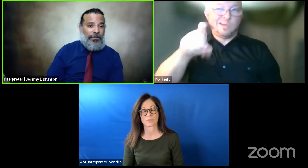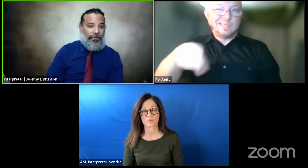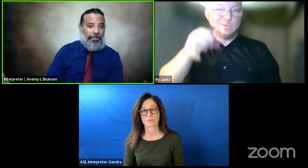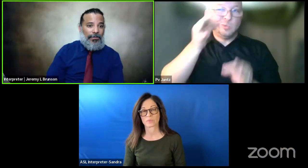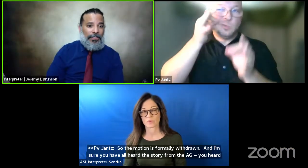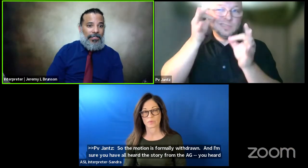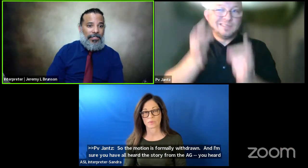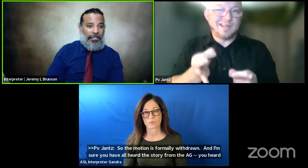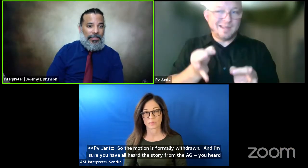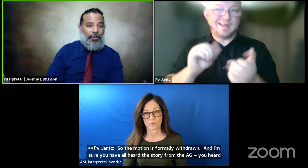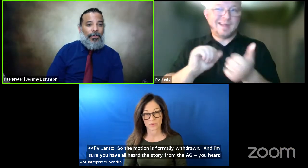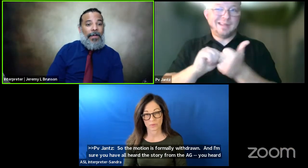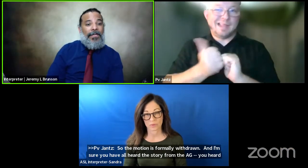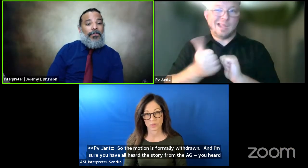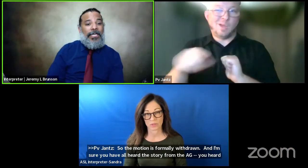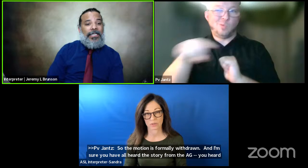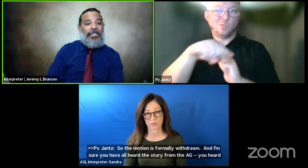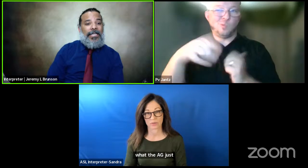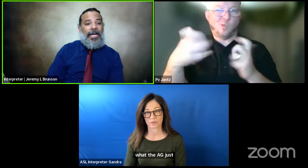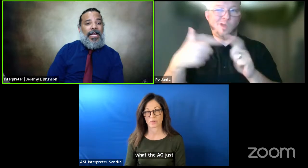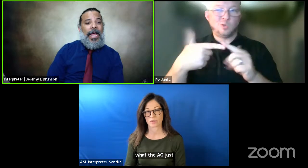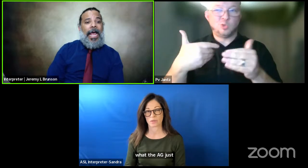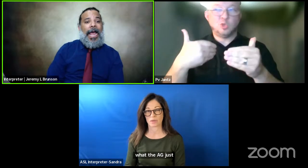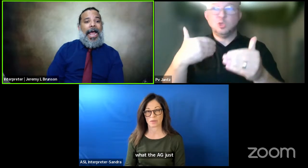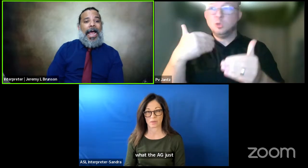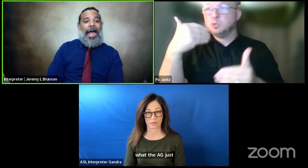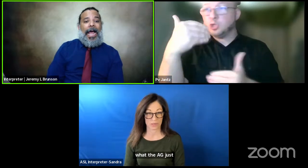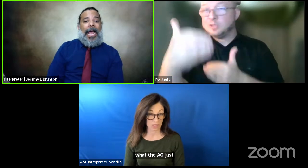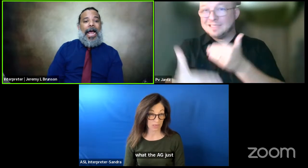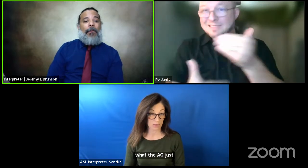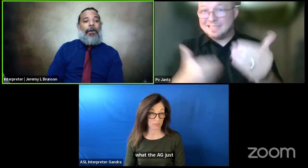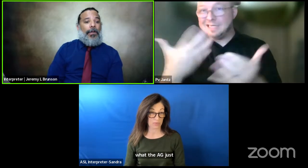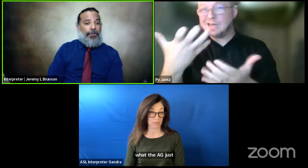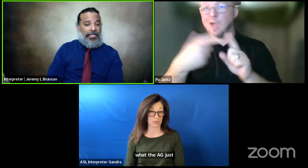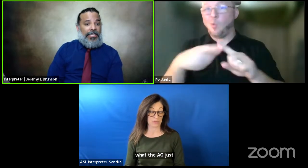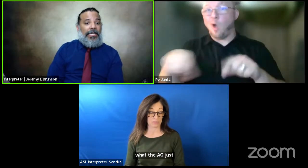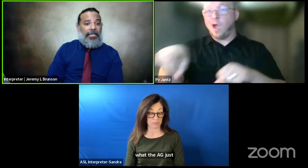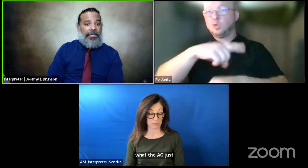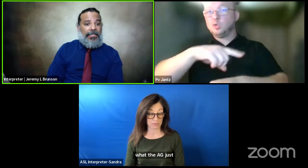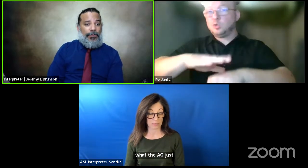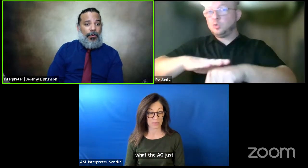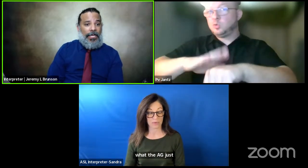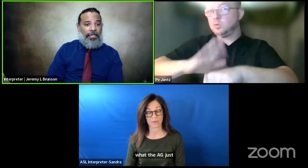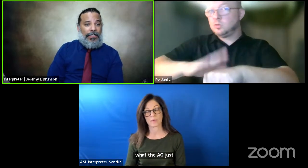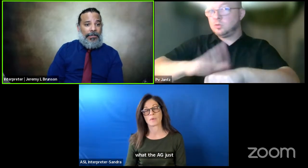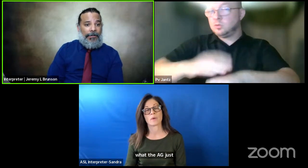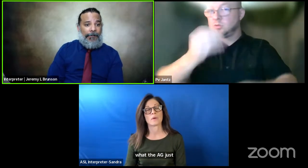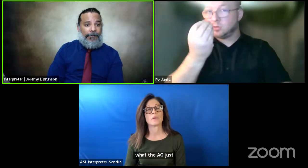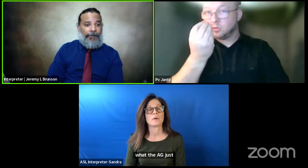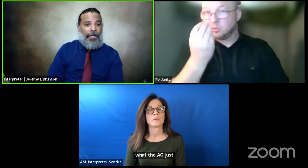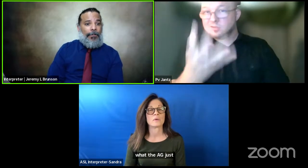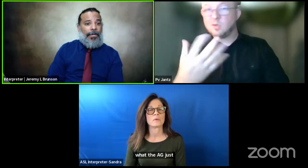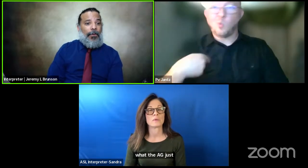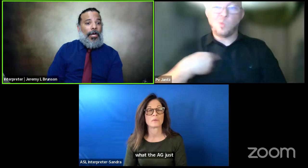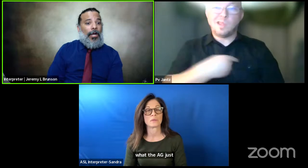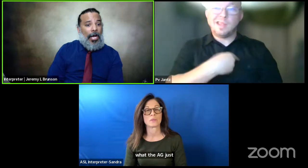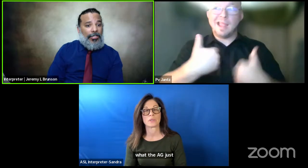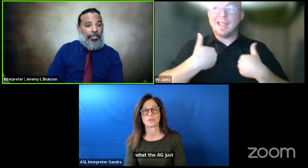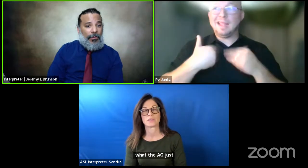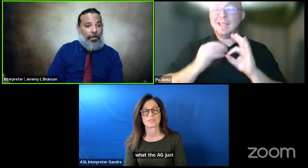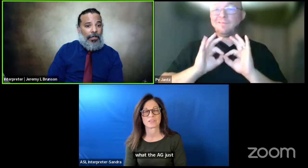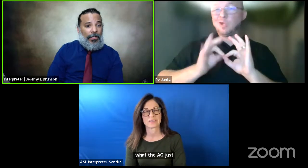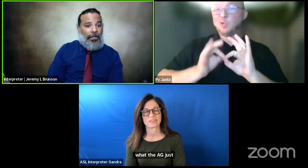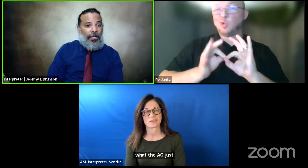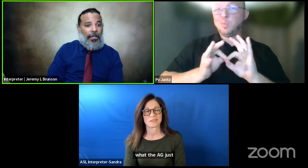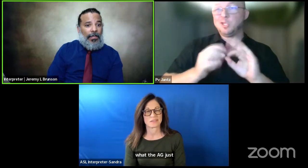informal resolution is suggested. So that means we need to decide how we want to proceed at this point. But I want to